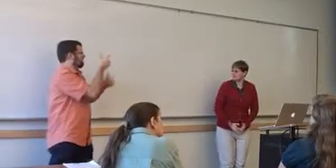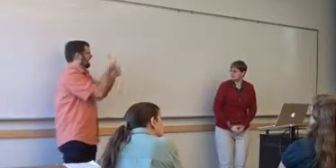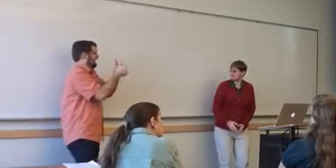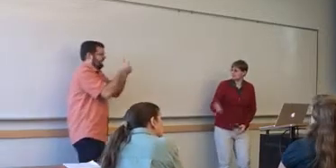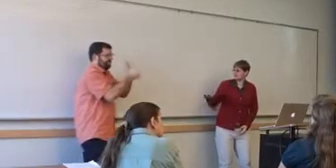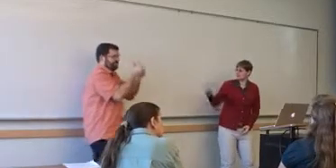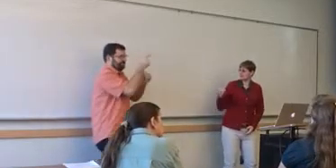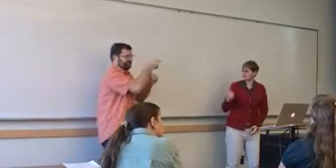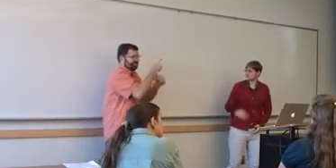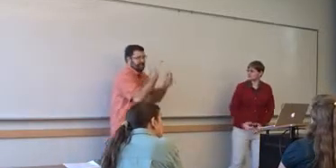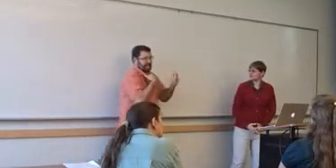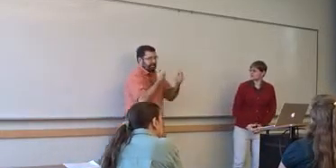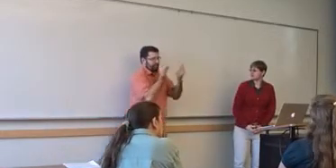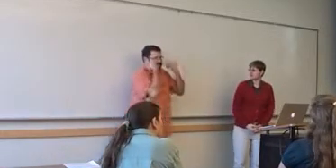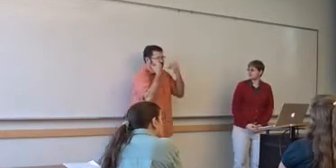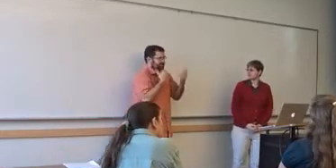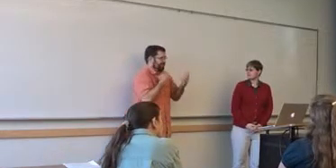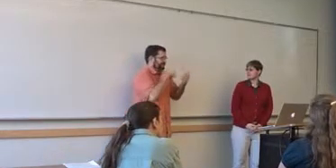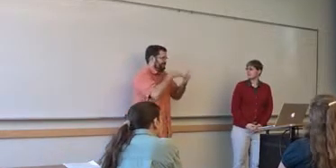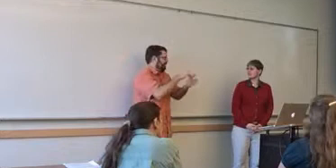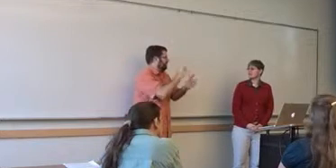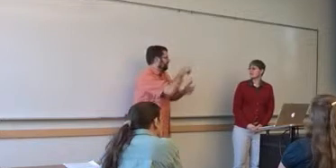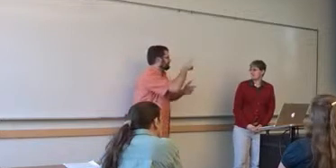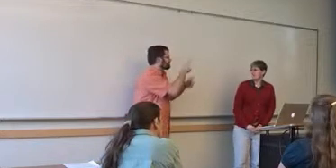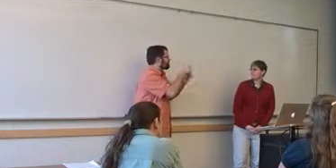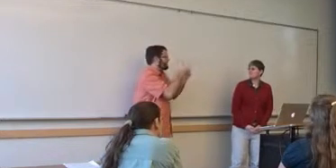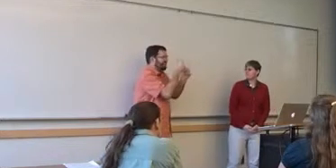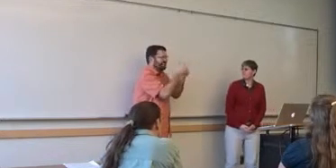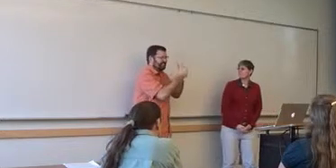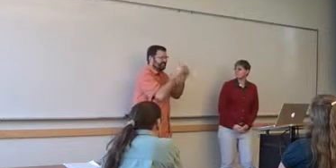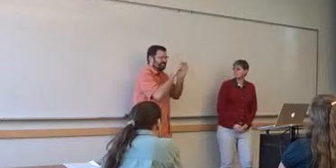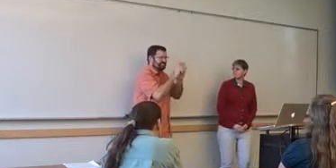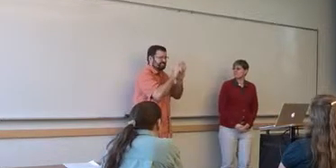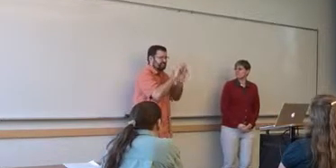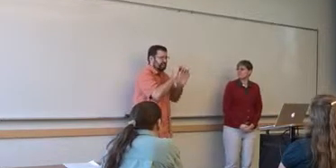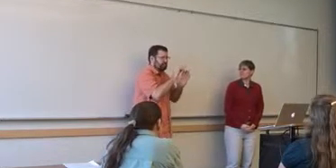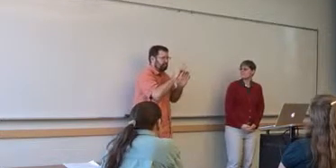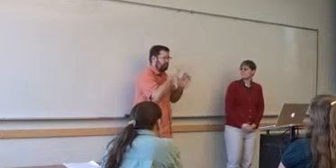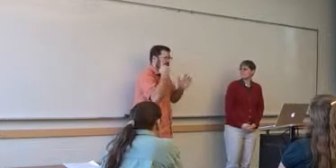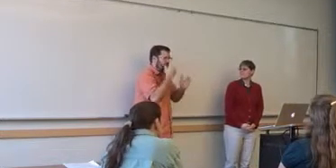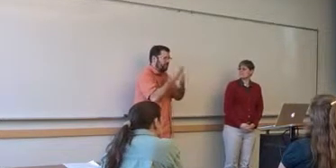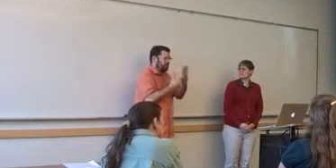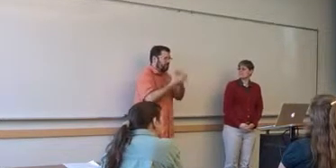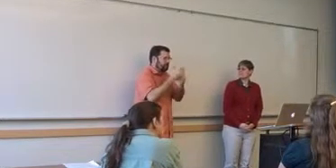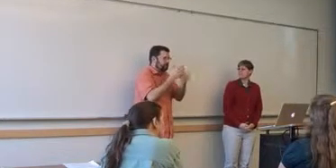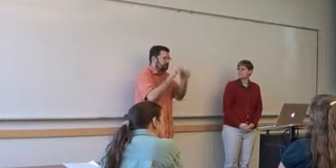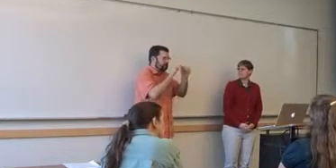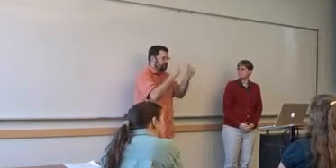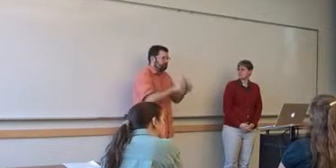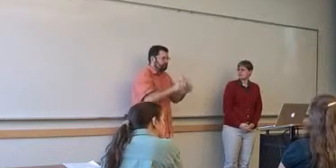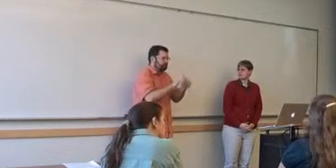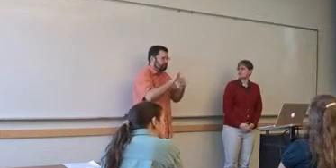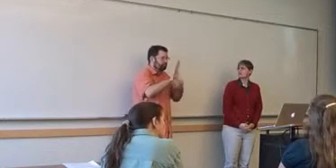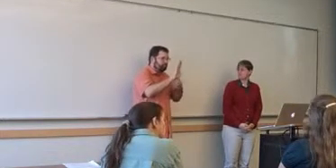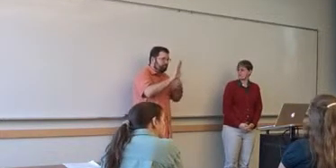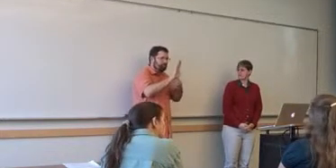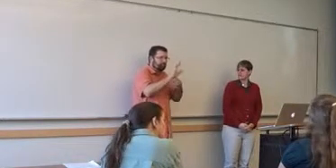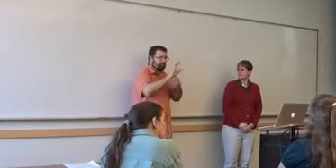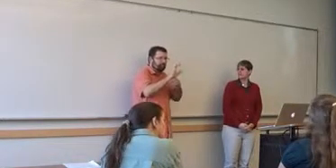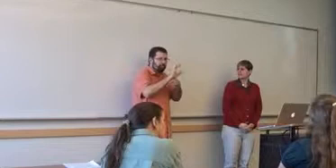Well, I'll just point out that I don't even understand this. I have no clue what most of this is. But he was trying to make symbols to show like what your handshakes would